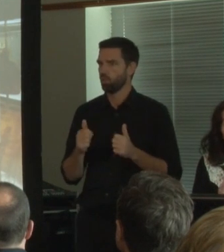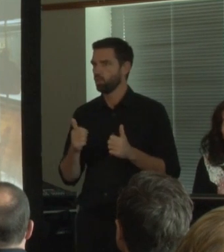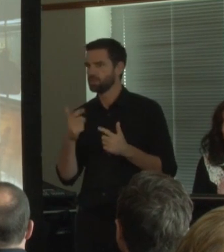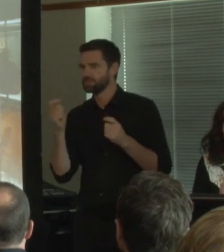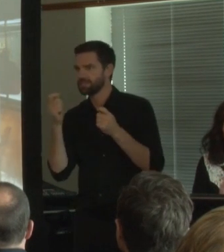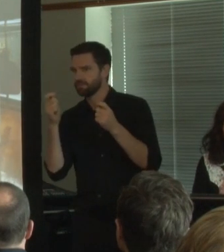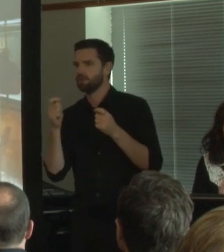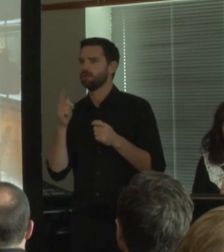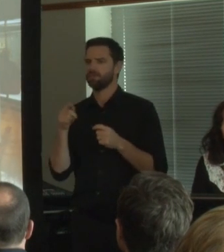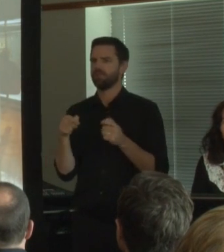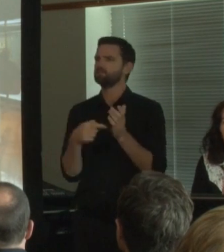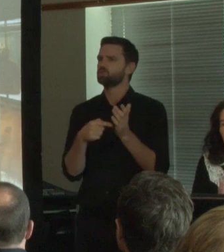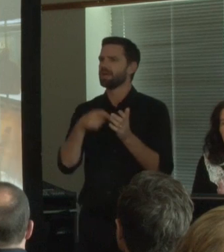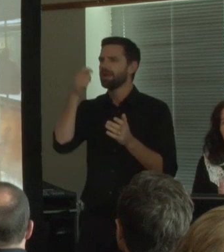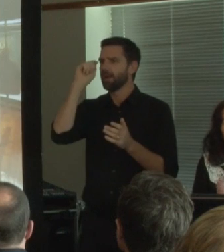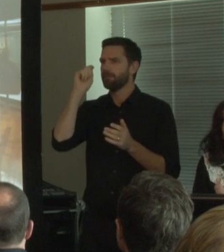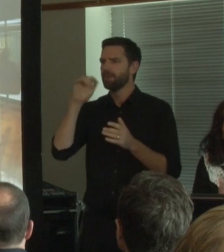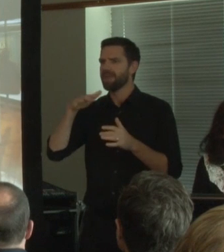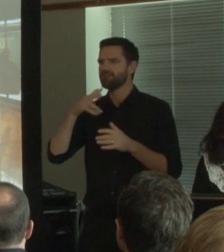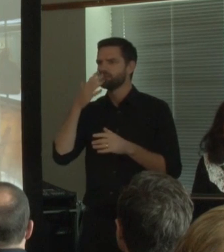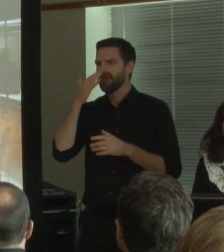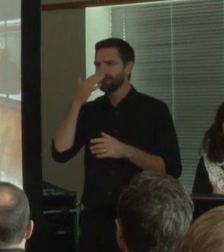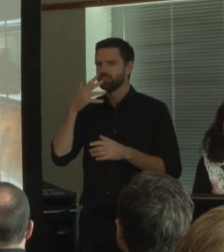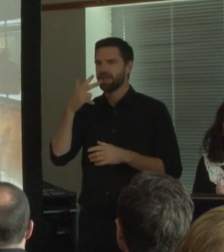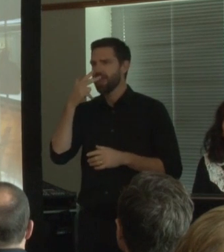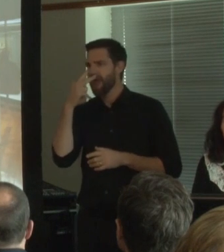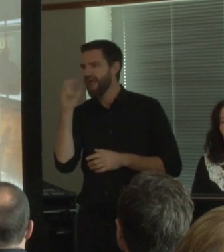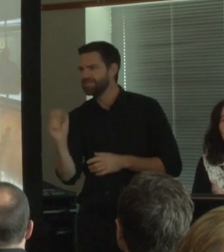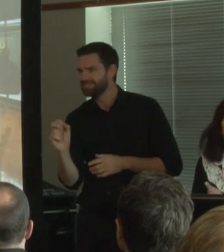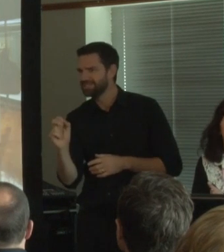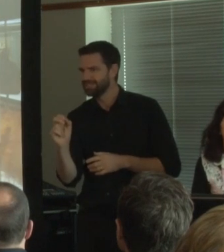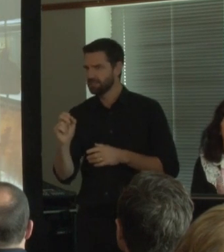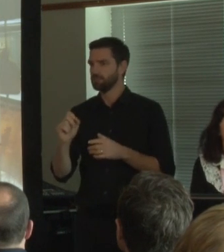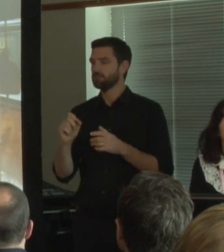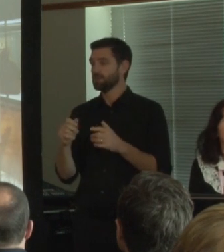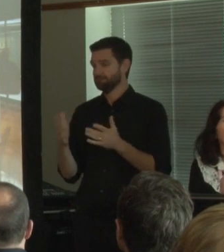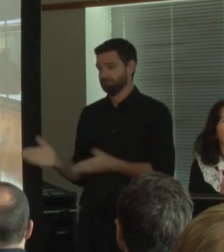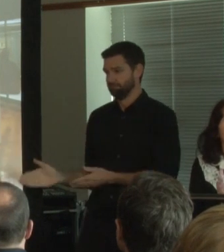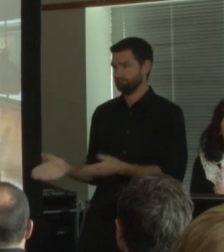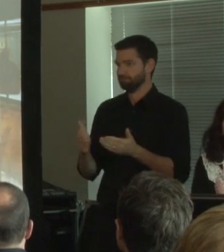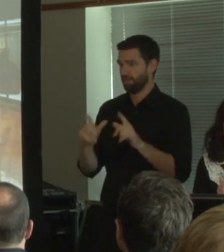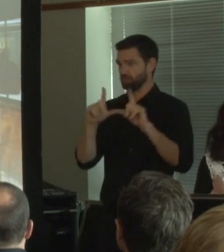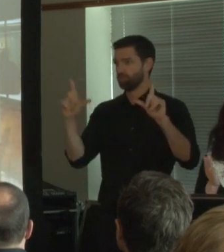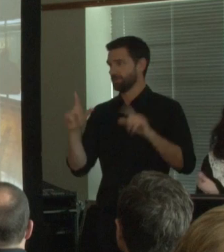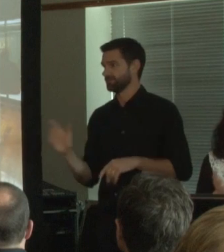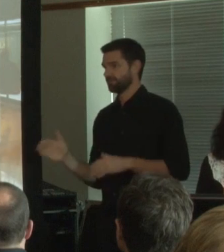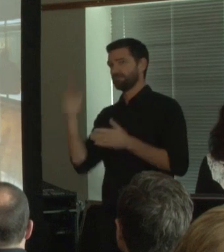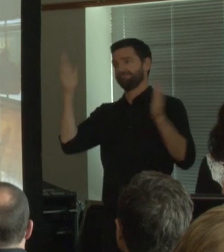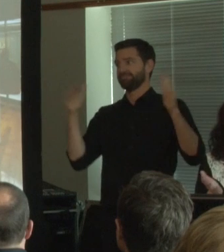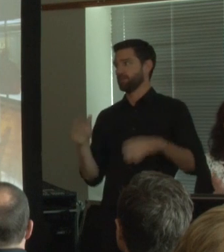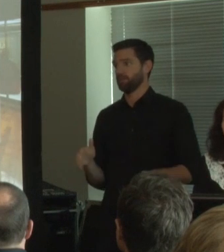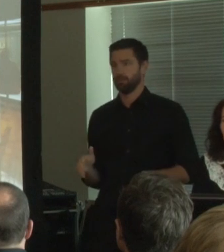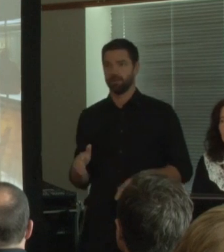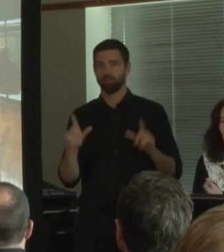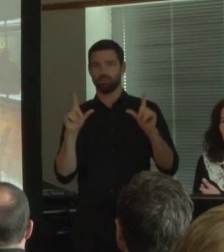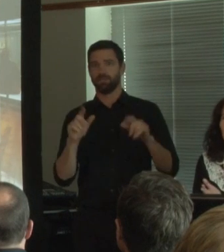Club, average age about 80. I tested it on them, I gave them the screen, I gave them no instruction, I just said, you got to the case, here's the screen in